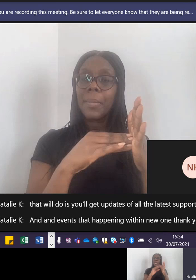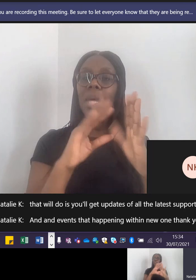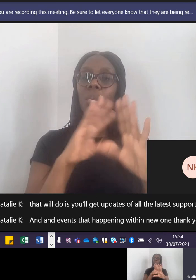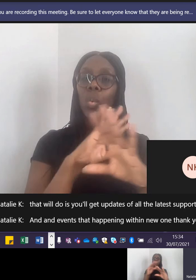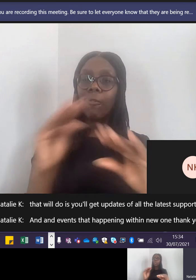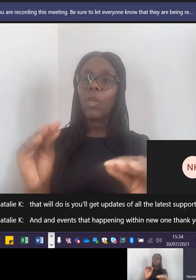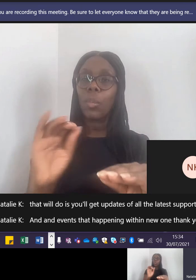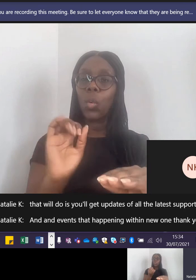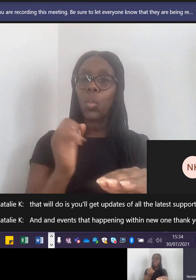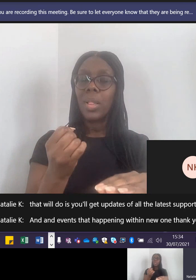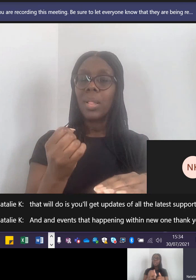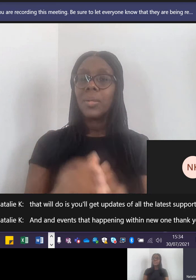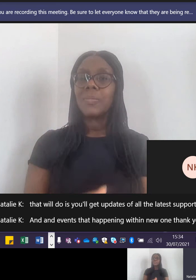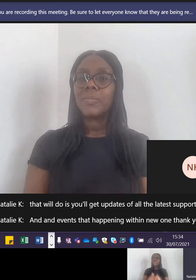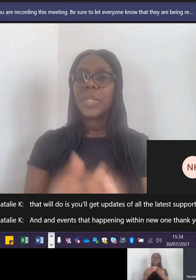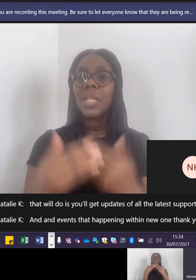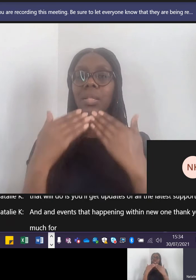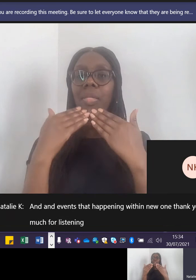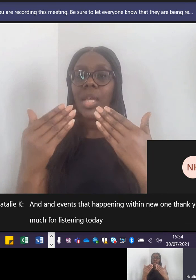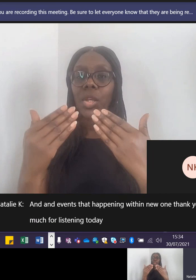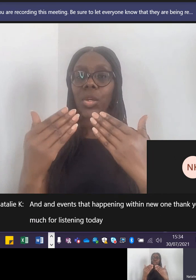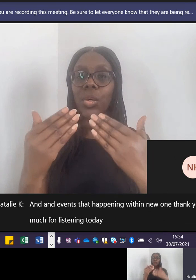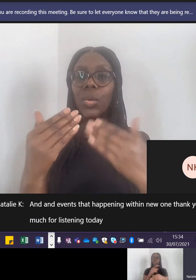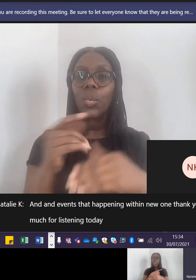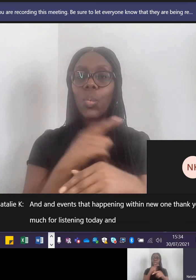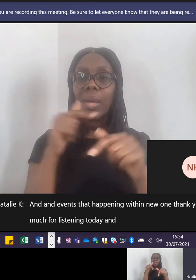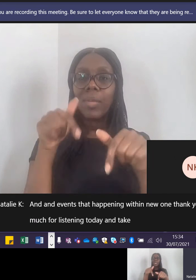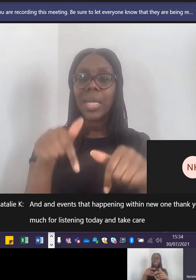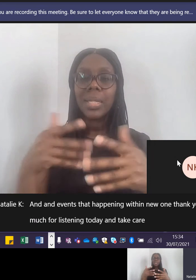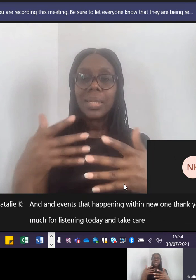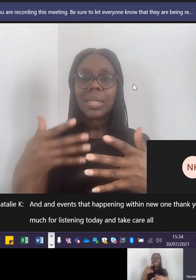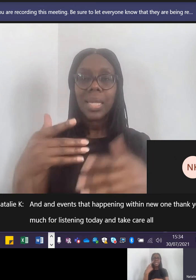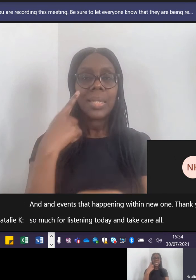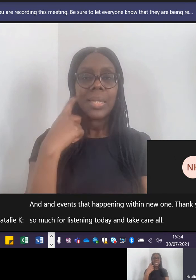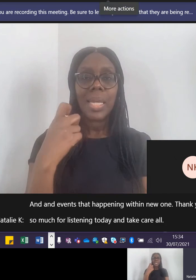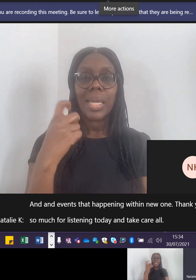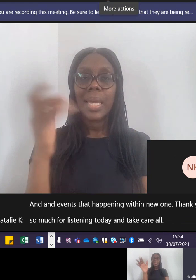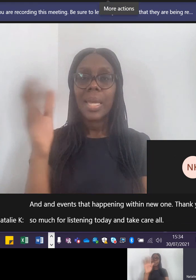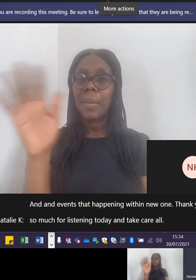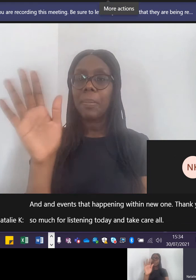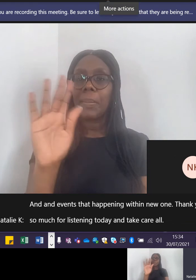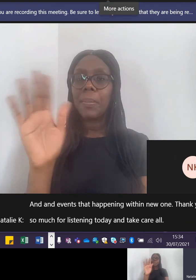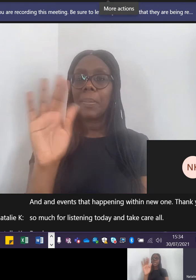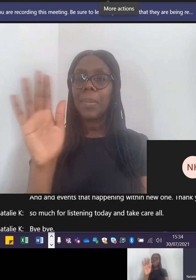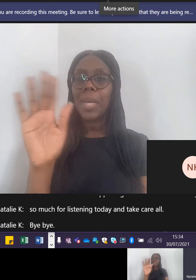much for listening today, and take care all. Bye bye.